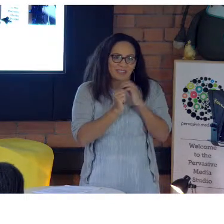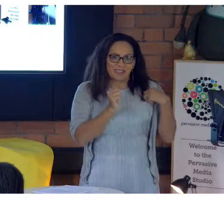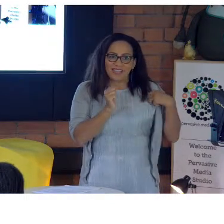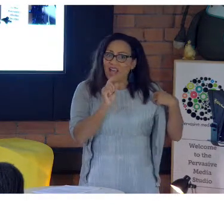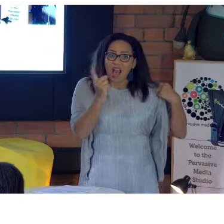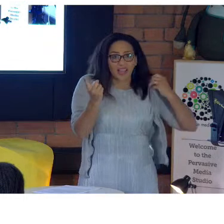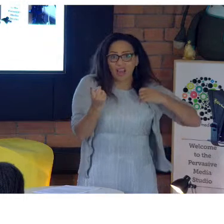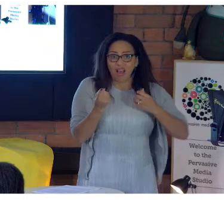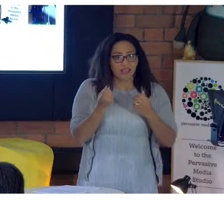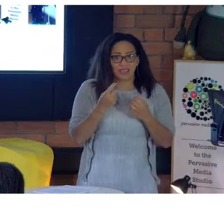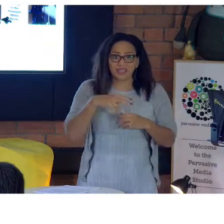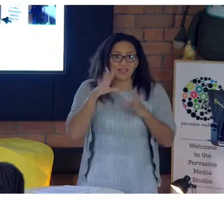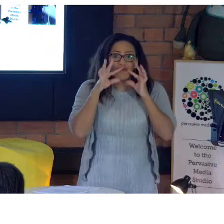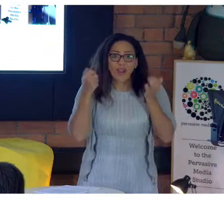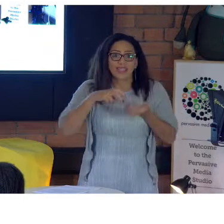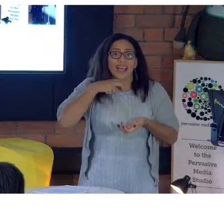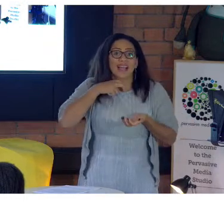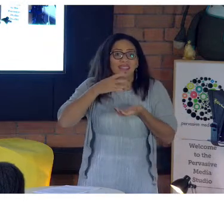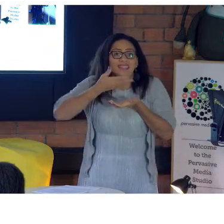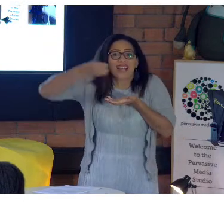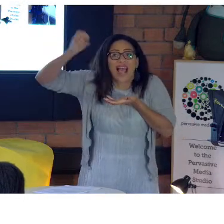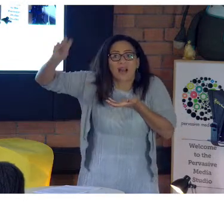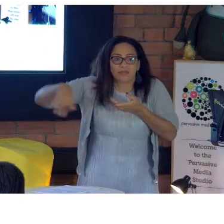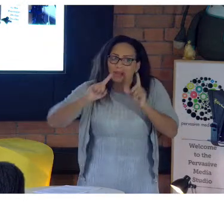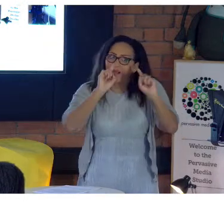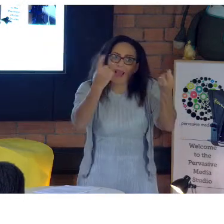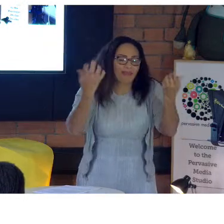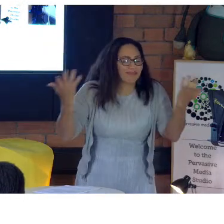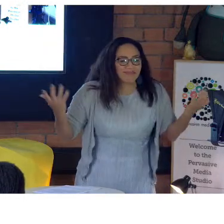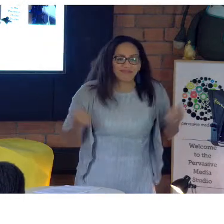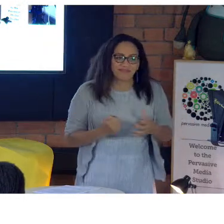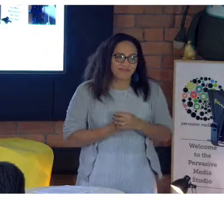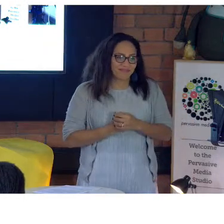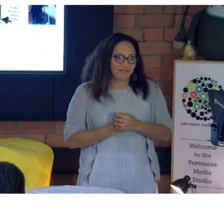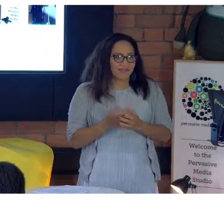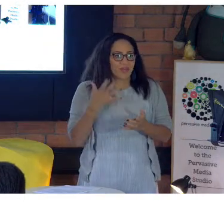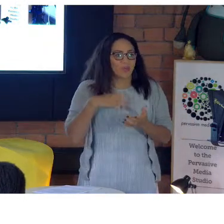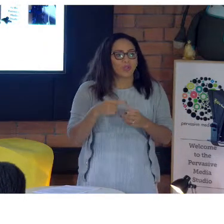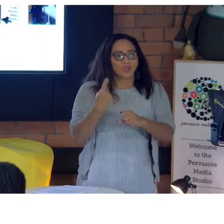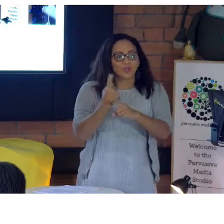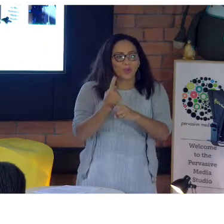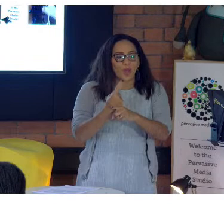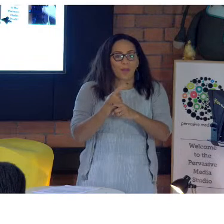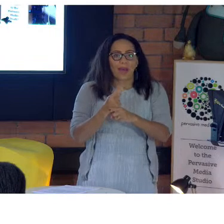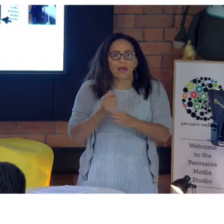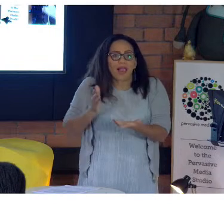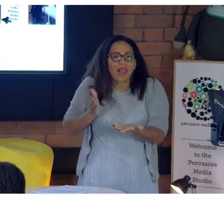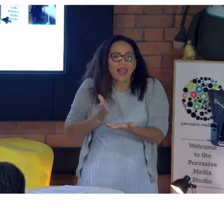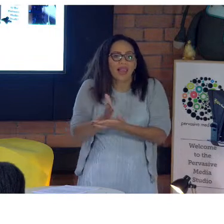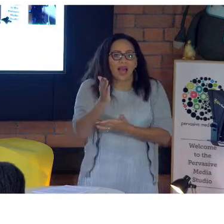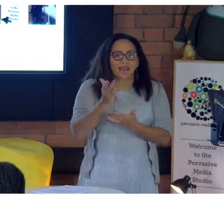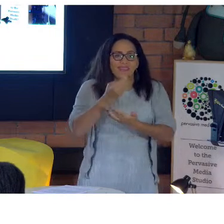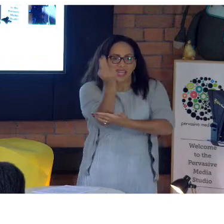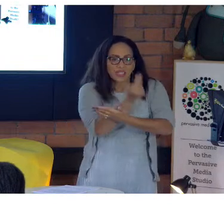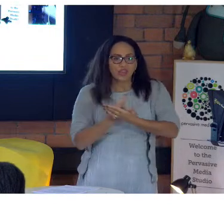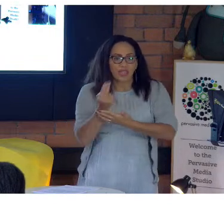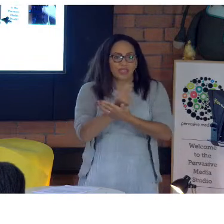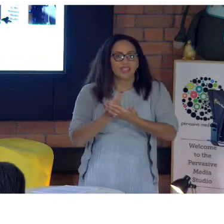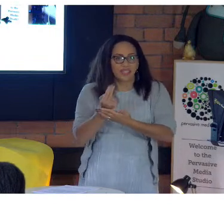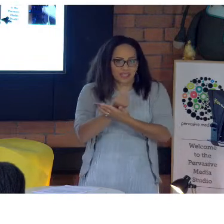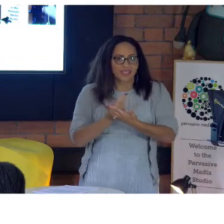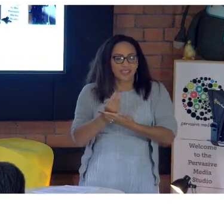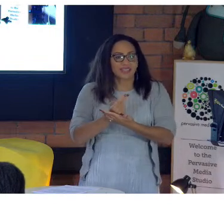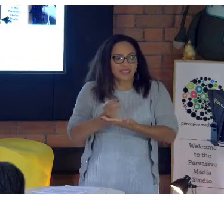of it. So yeah, I am here to talk about Live Illustration Expanded. It's an Arts Council funded